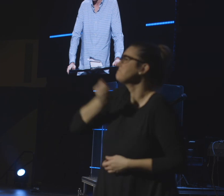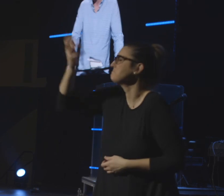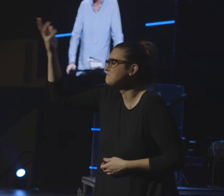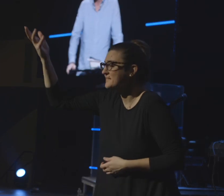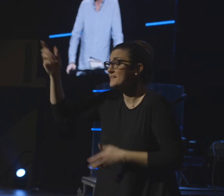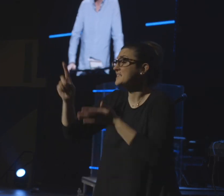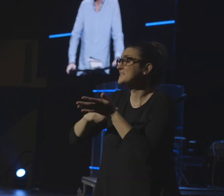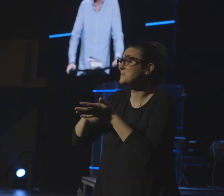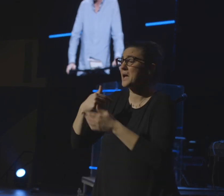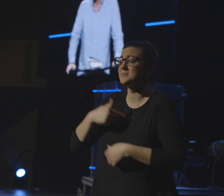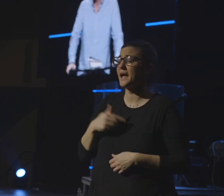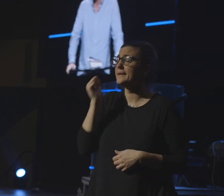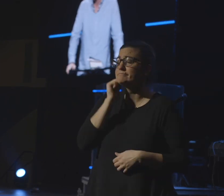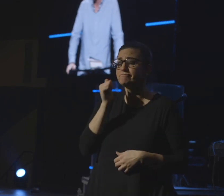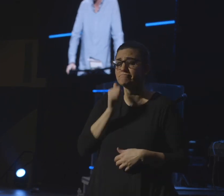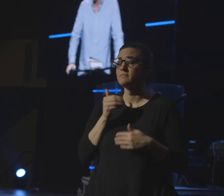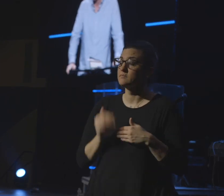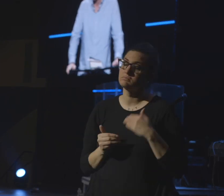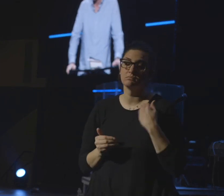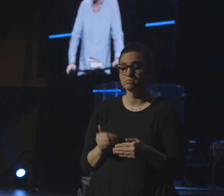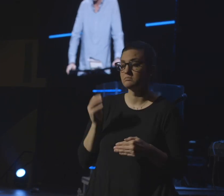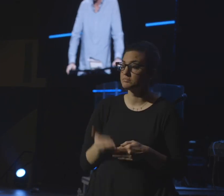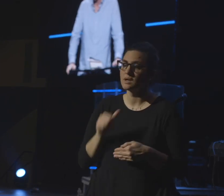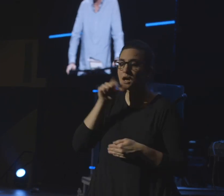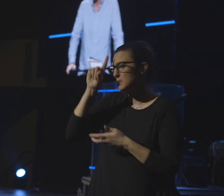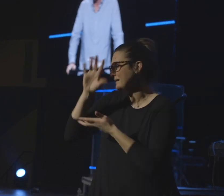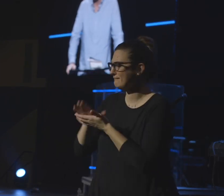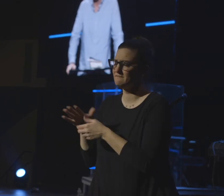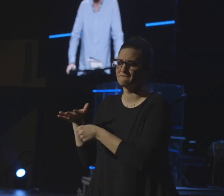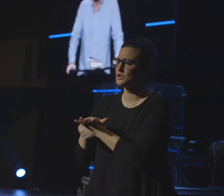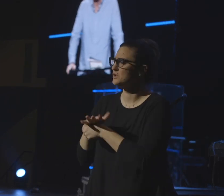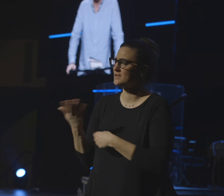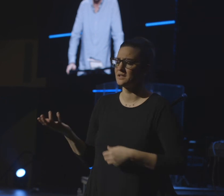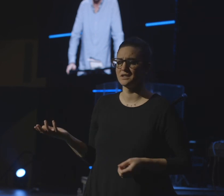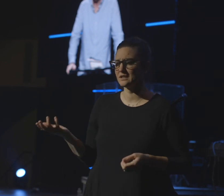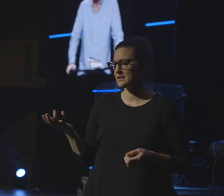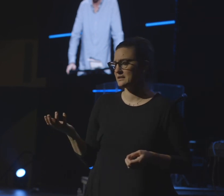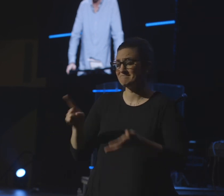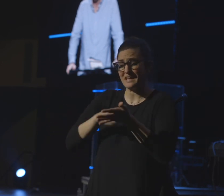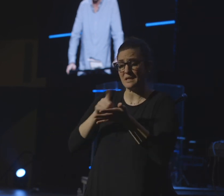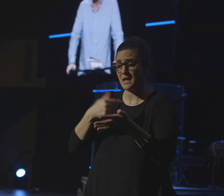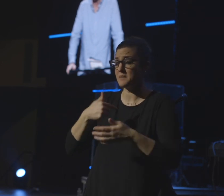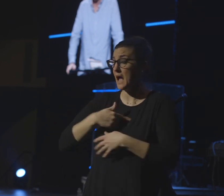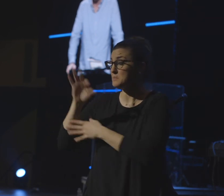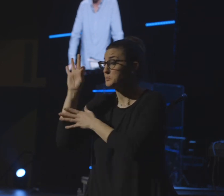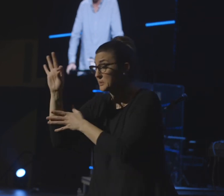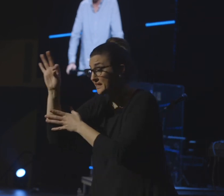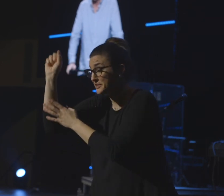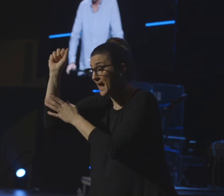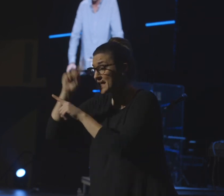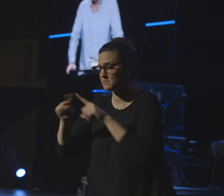motions Christianity at times. Where, Lord, I don't practice what I preach, where I don't